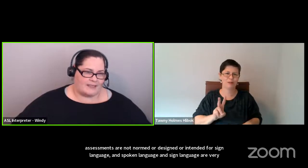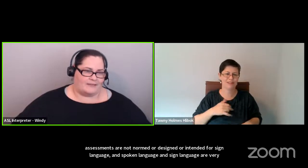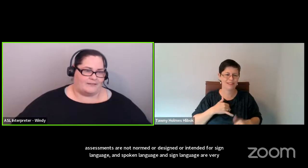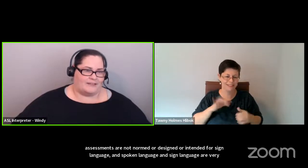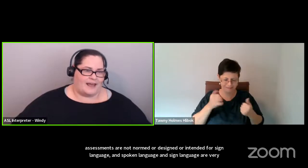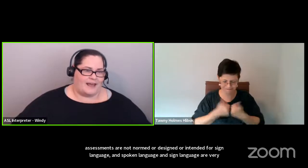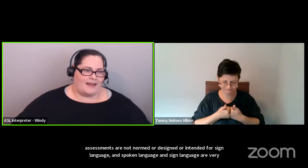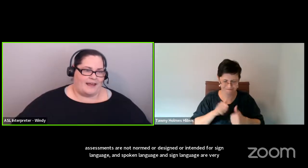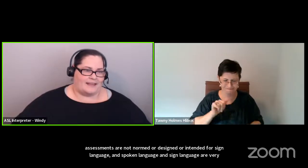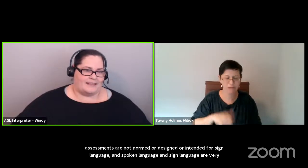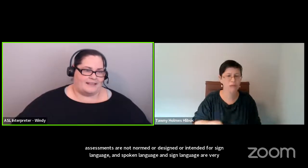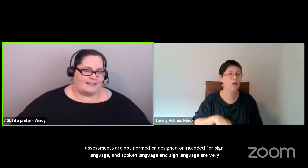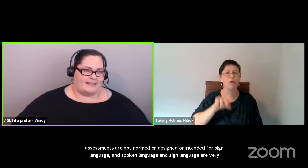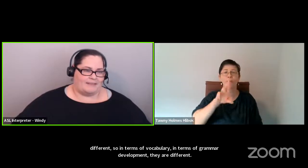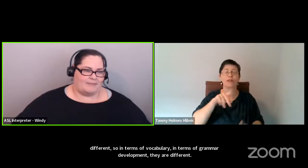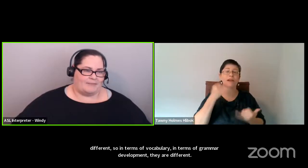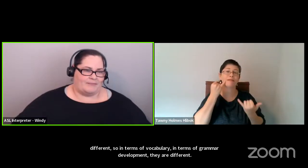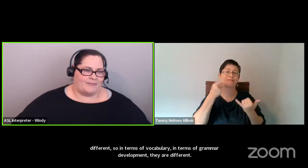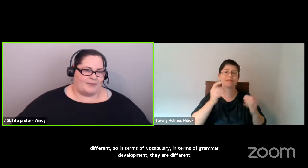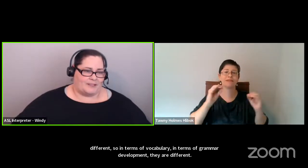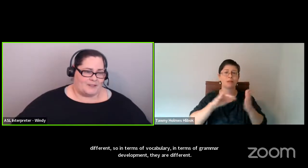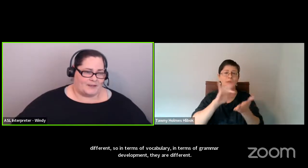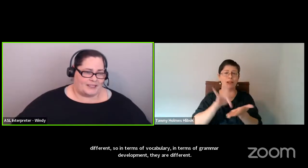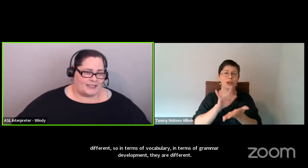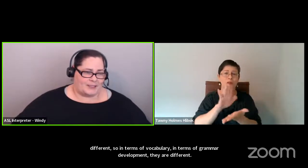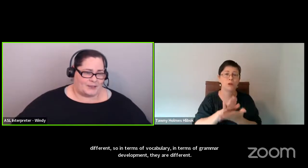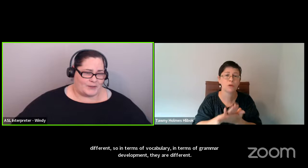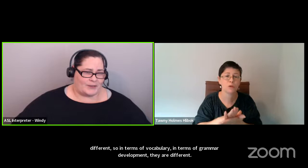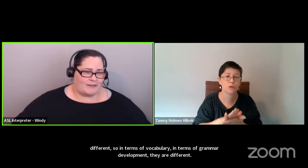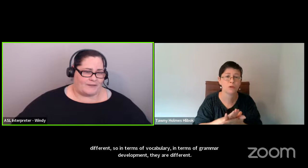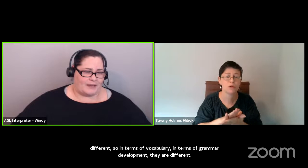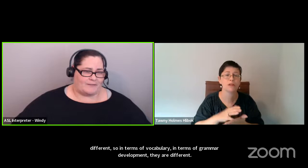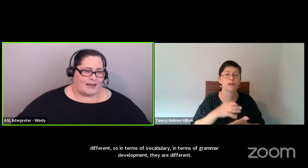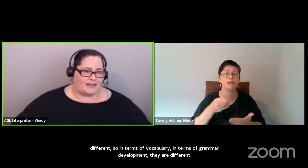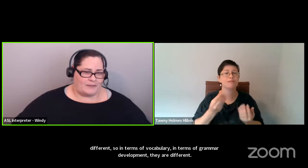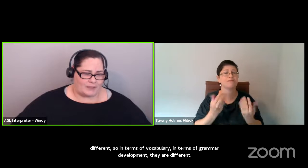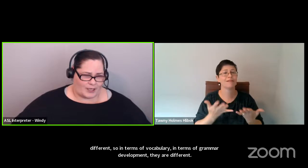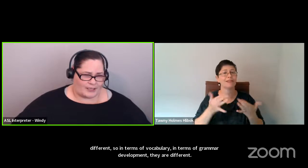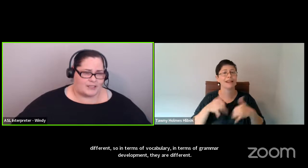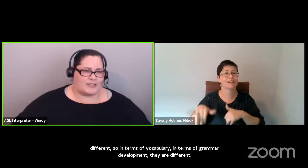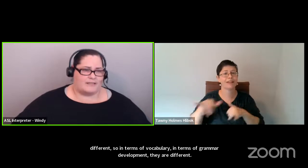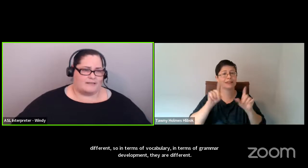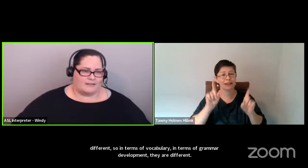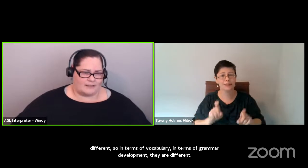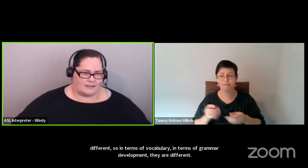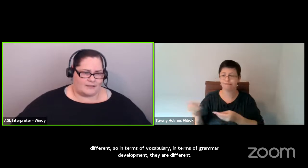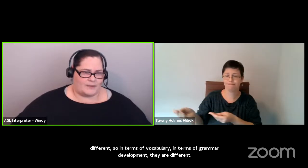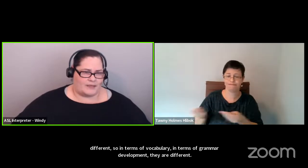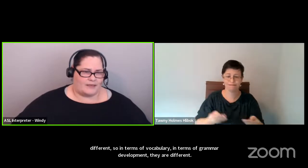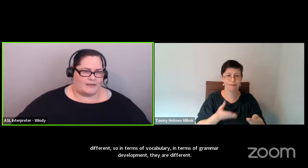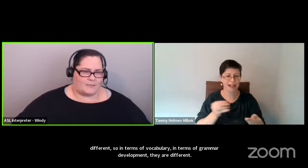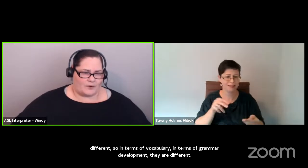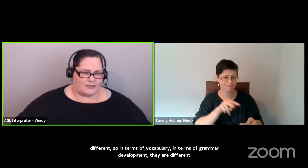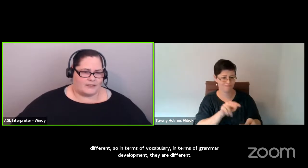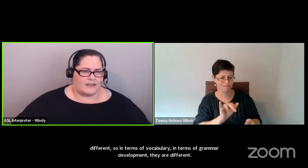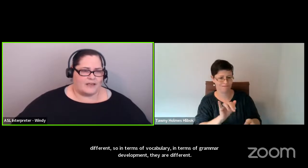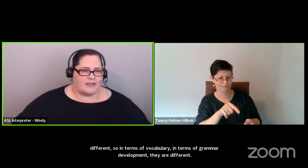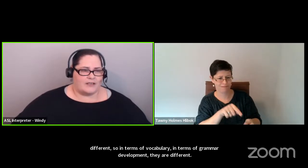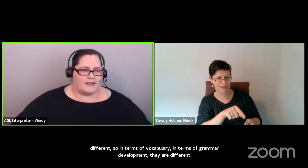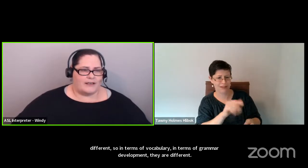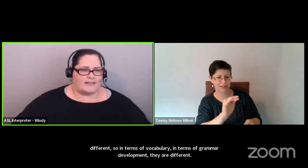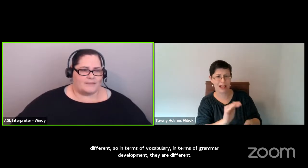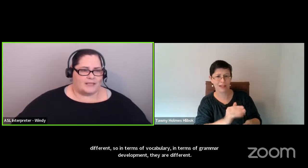challenging myself as with a 2-year-old, teaching a 2-year-old, I find those challenges to be